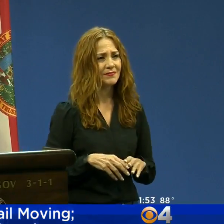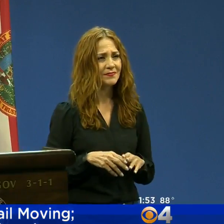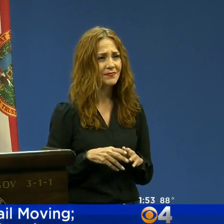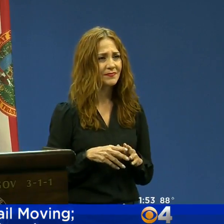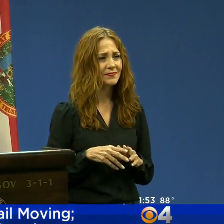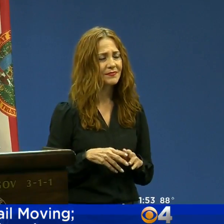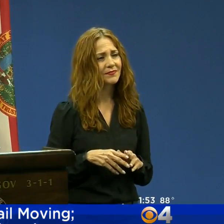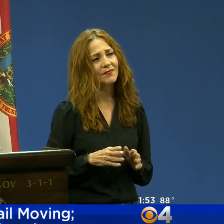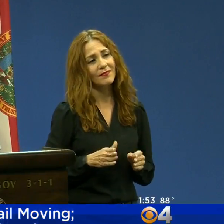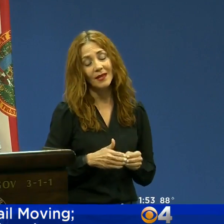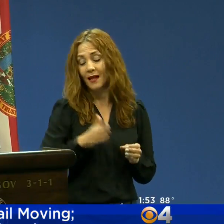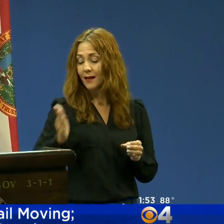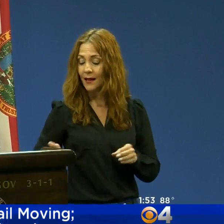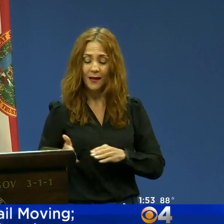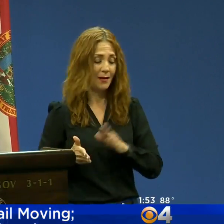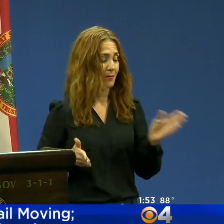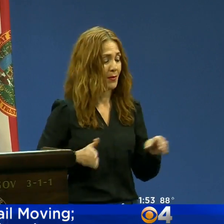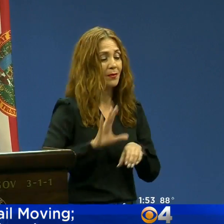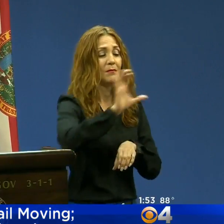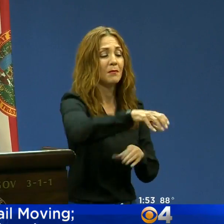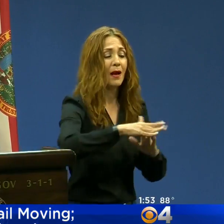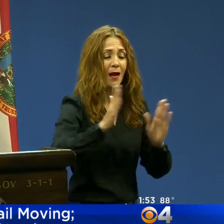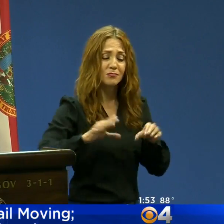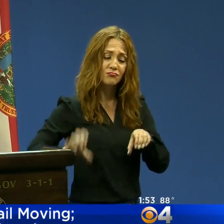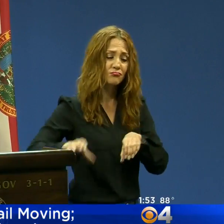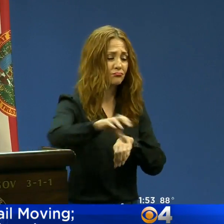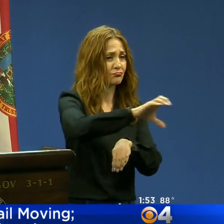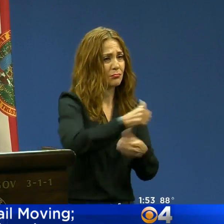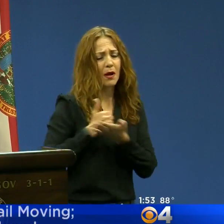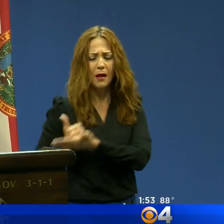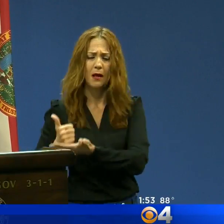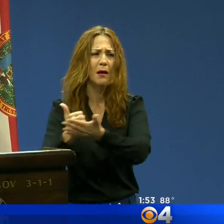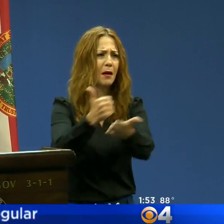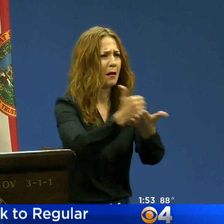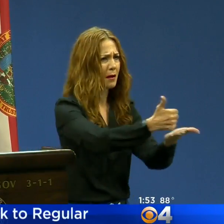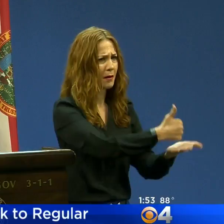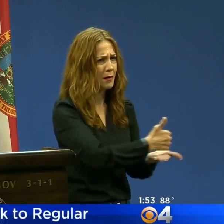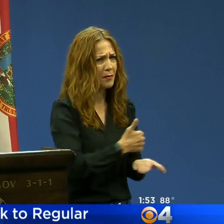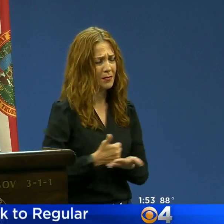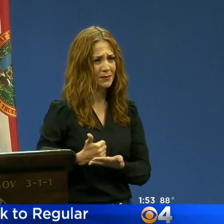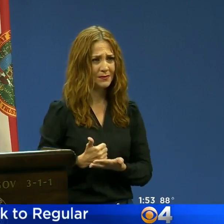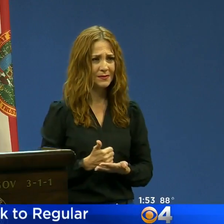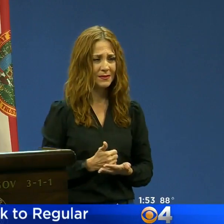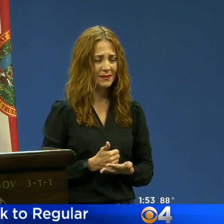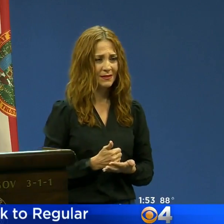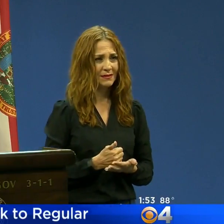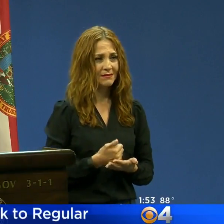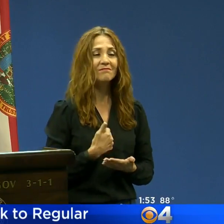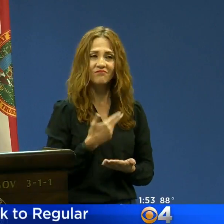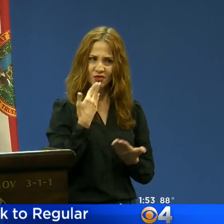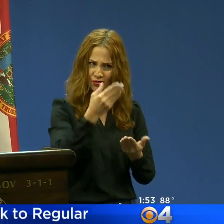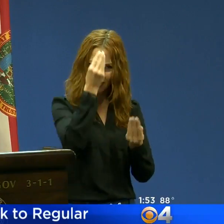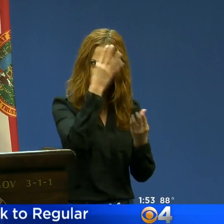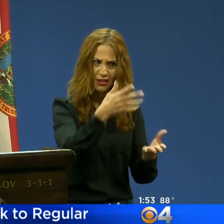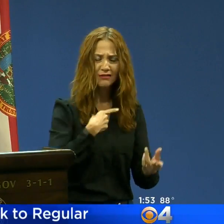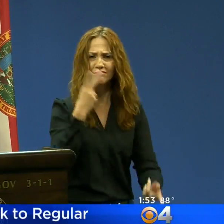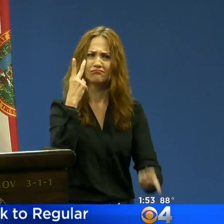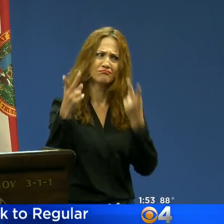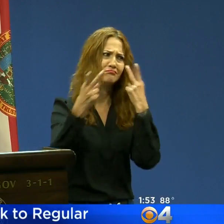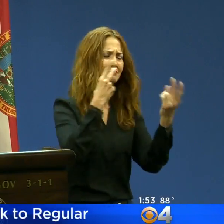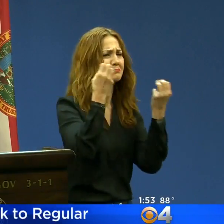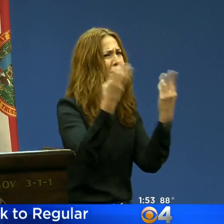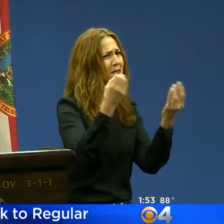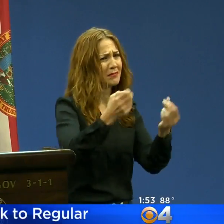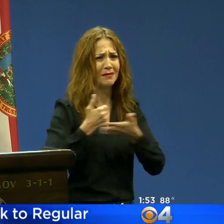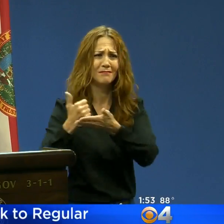be helping each other, and the good news is neighbors are helping each other, and that brings a smile to my face. I think it's great. It brings